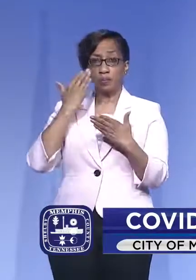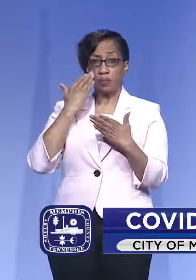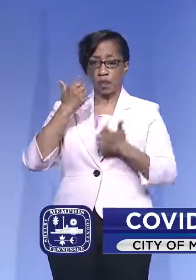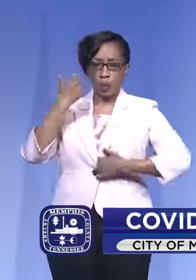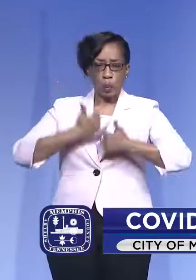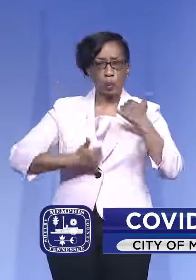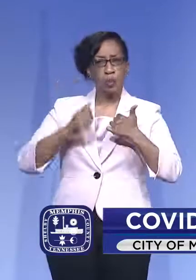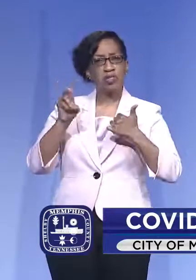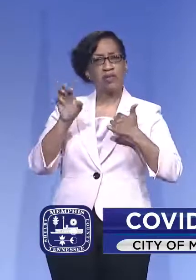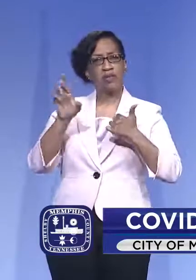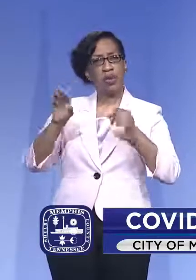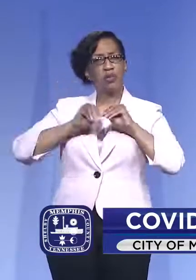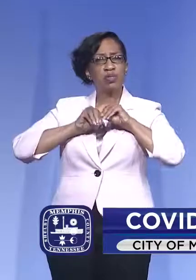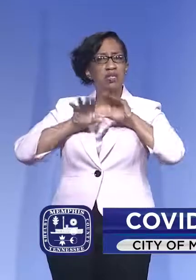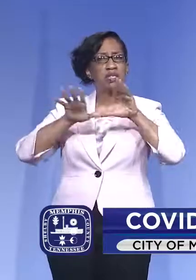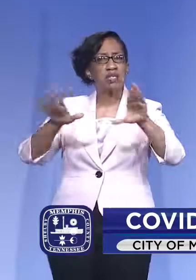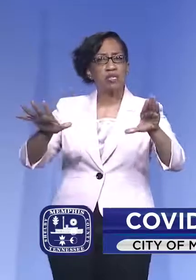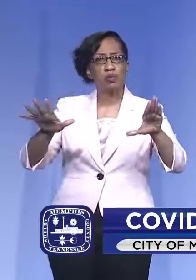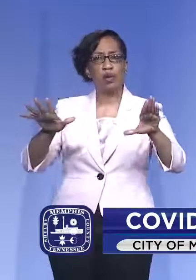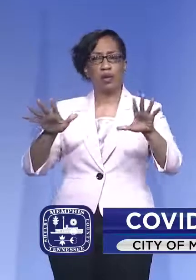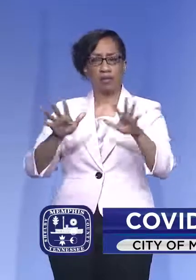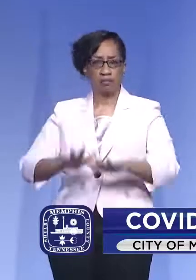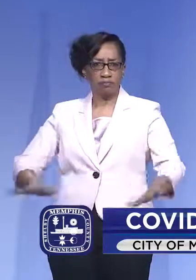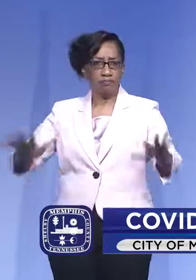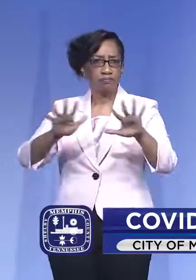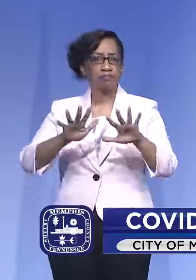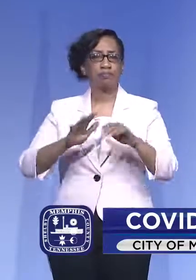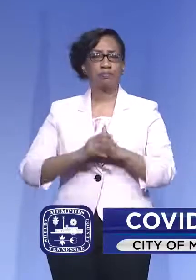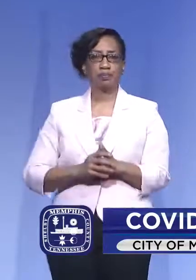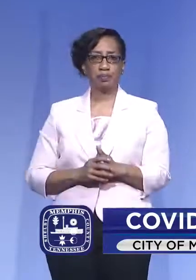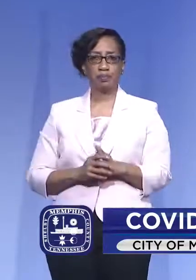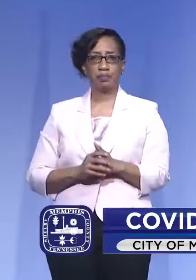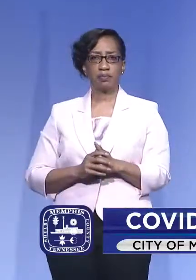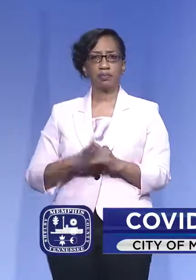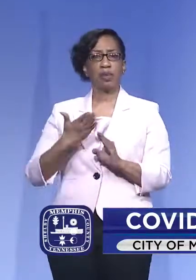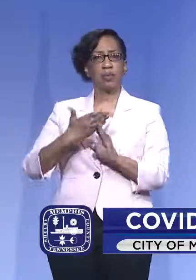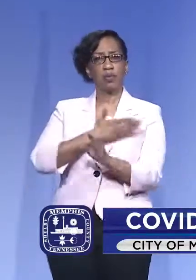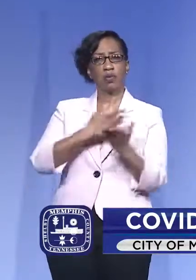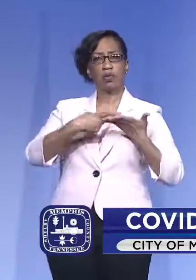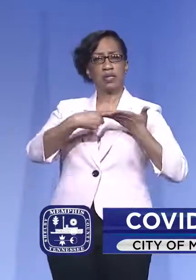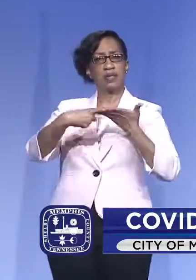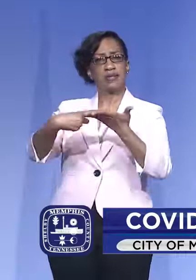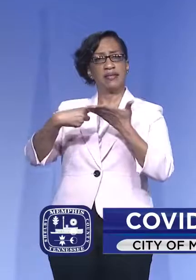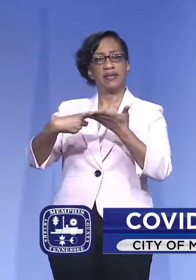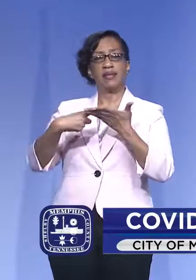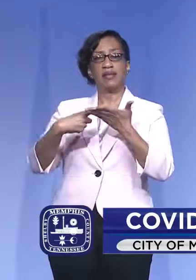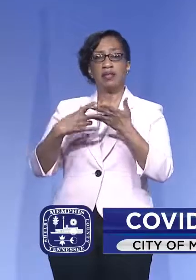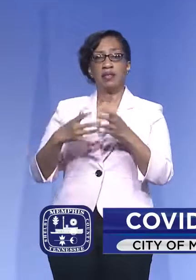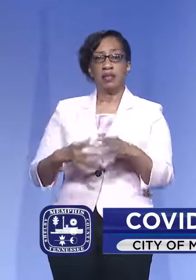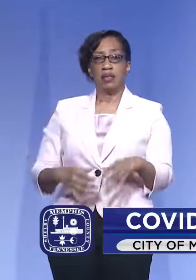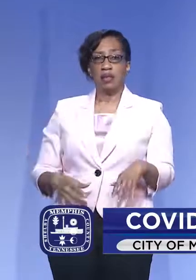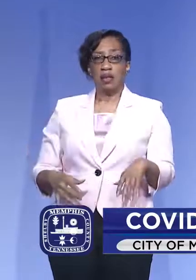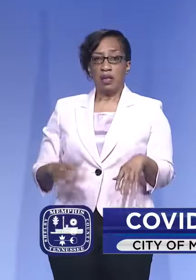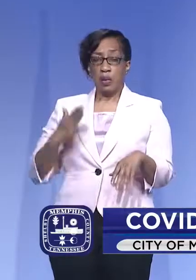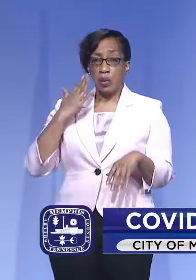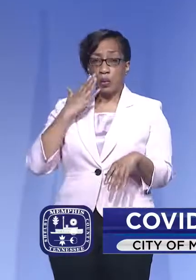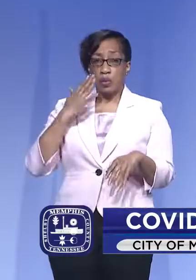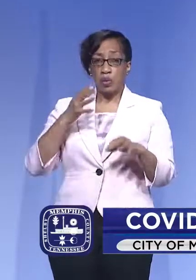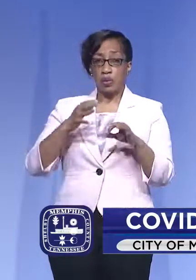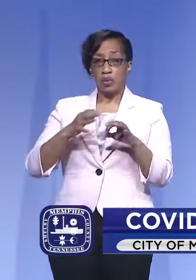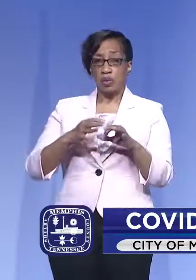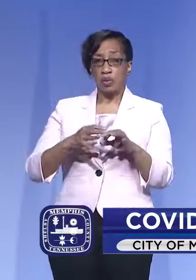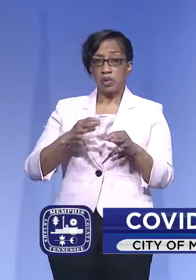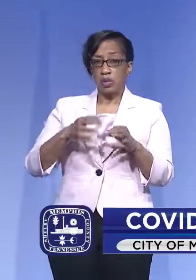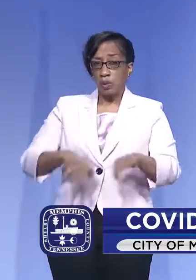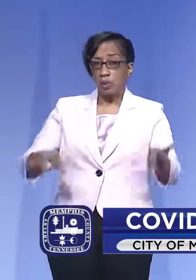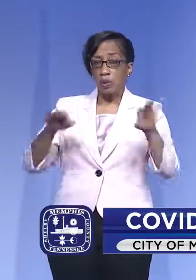are circulating in the community. You know that we have talked before about the robust sequencing